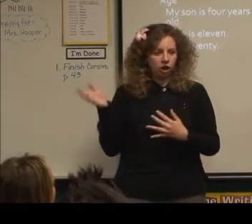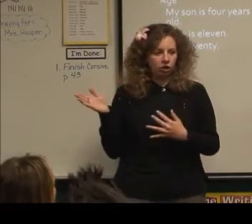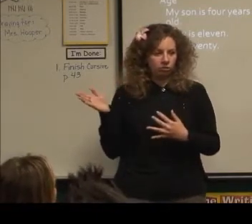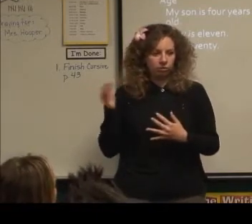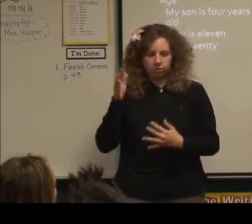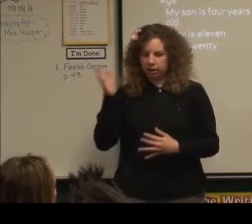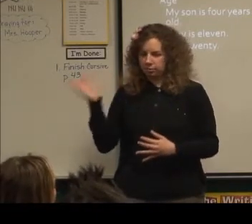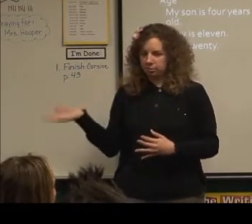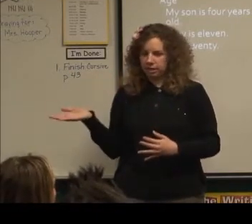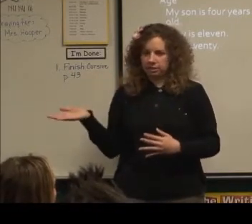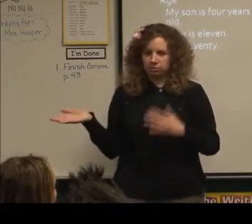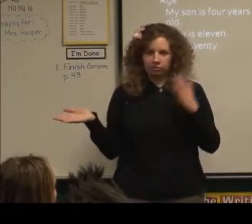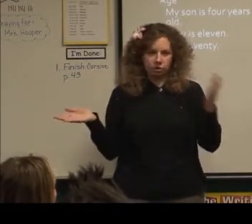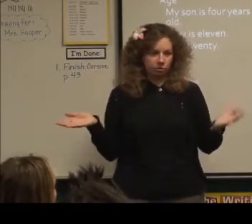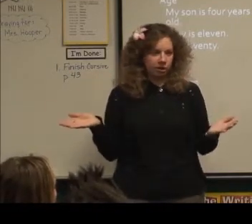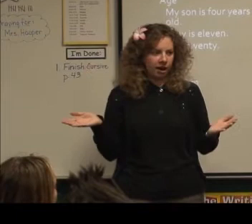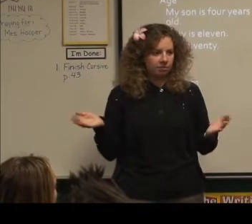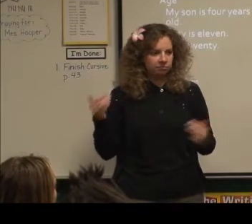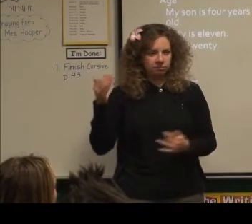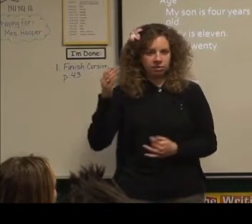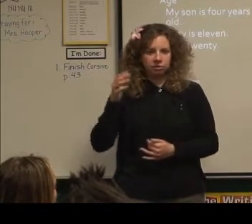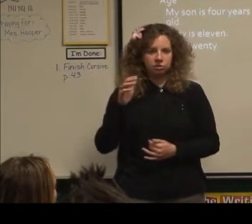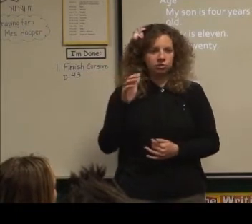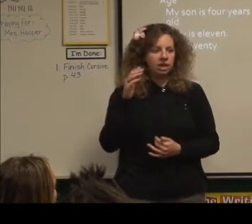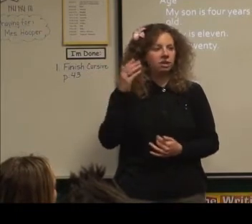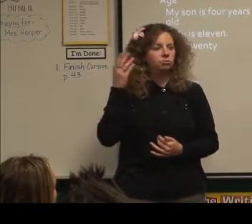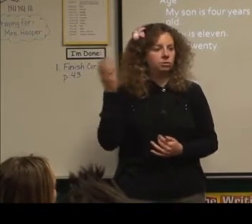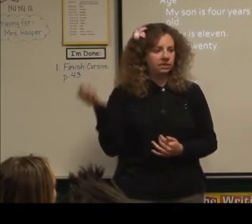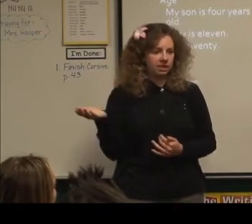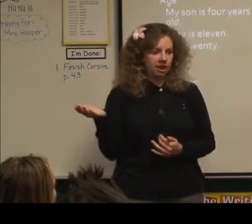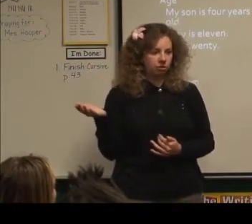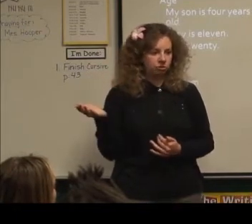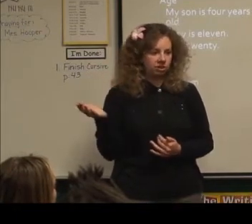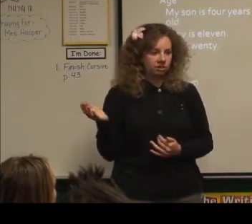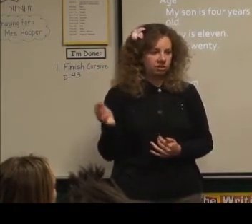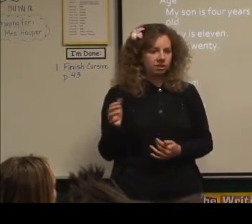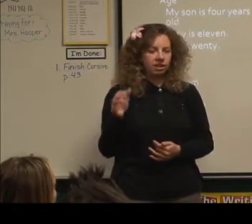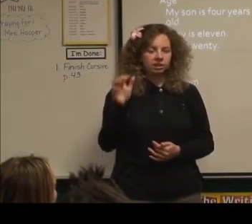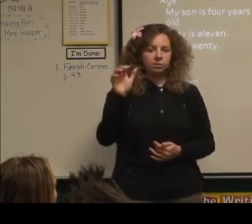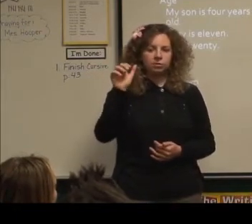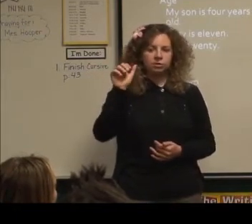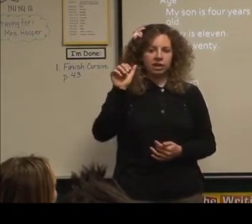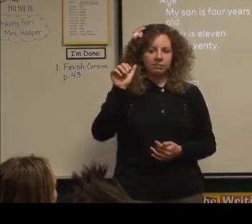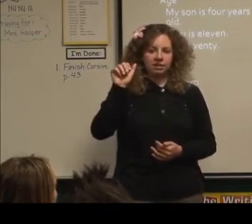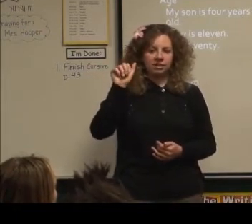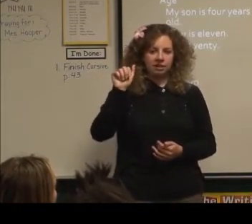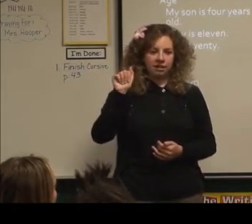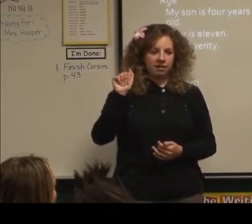her, and we'd pick a place to refer to her at, then we would say how old she is. Okay, so we would do Amy,